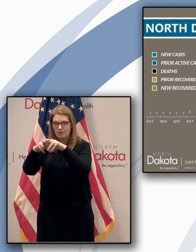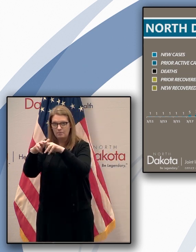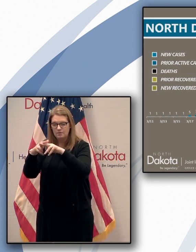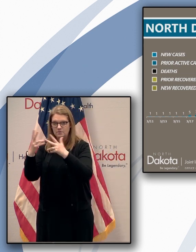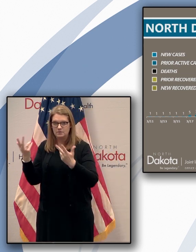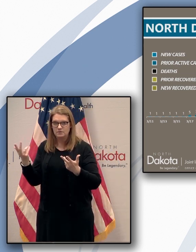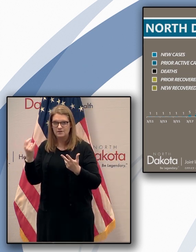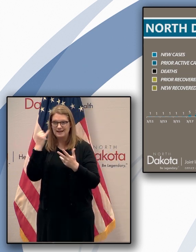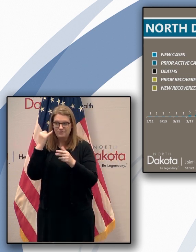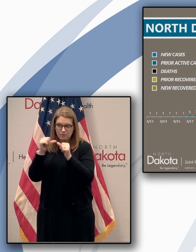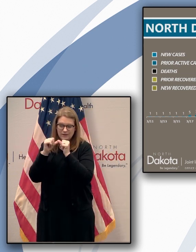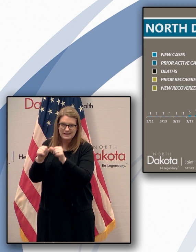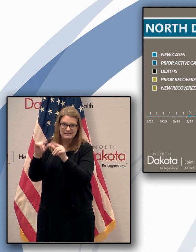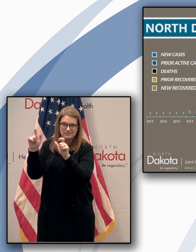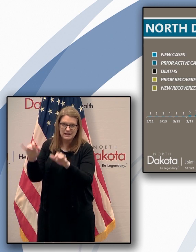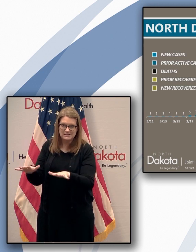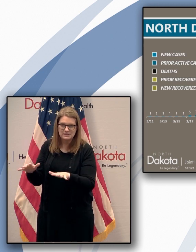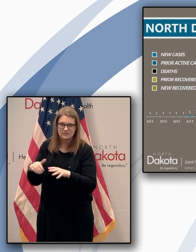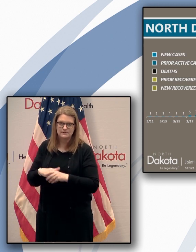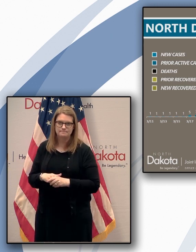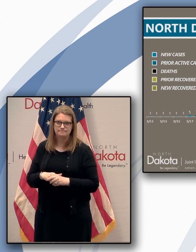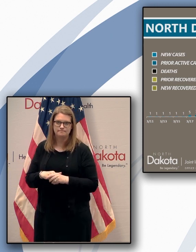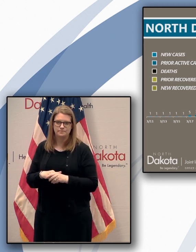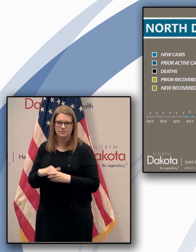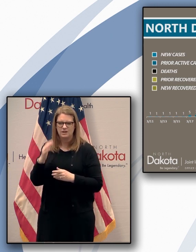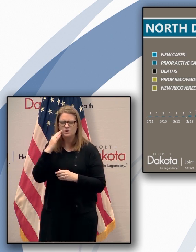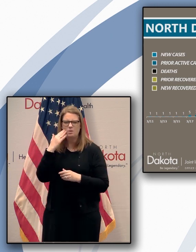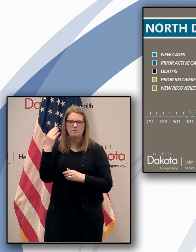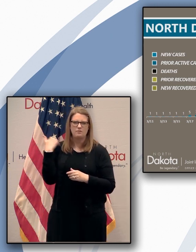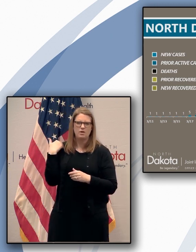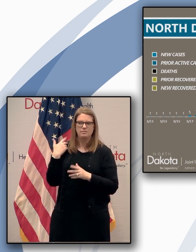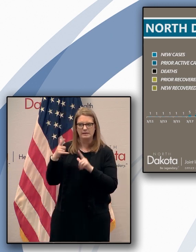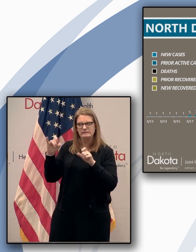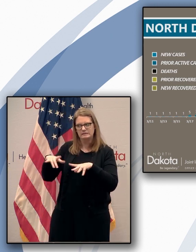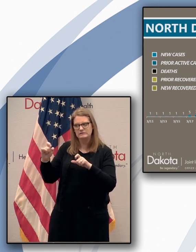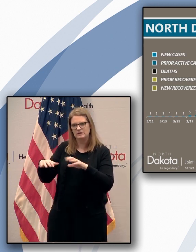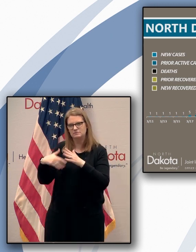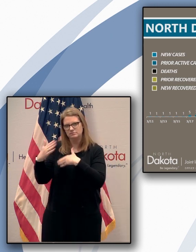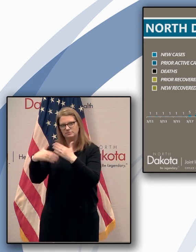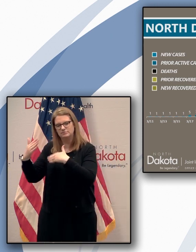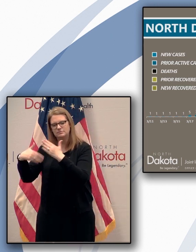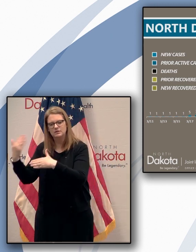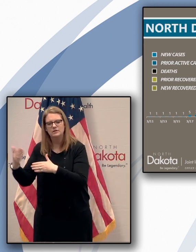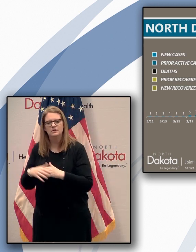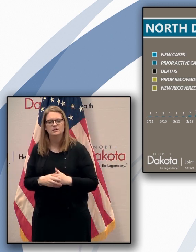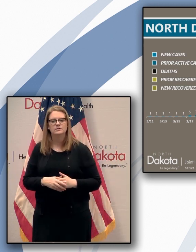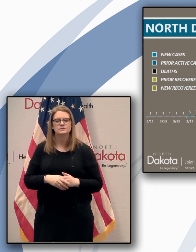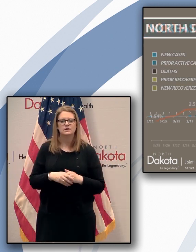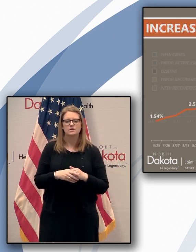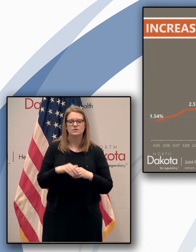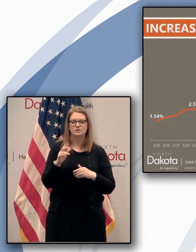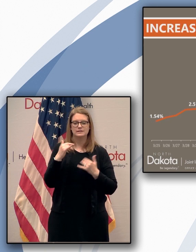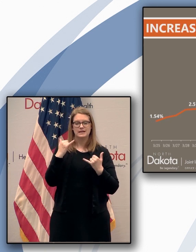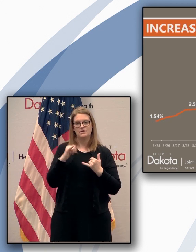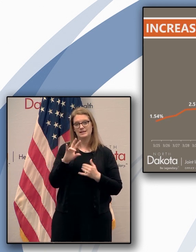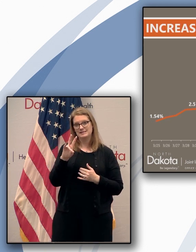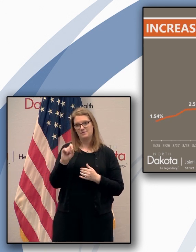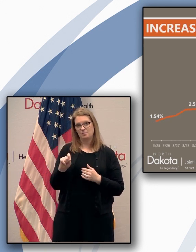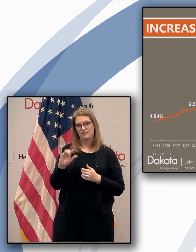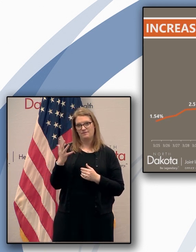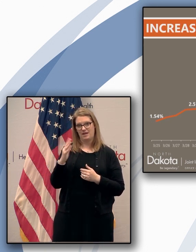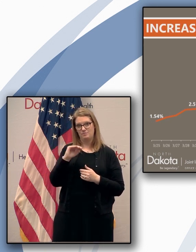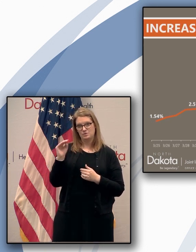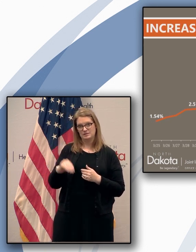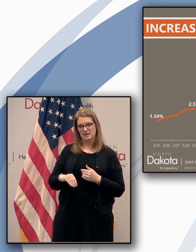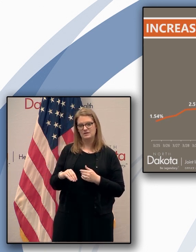had been able to keep testing at our prior run rate. As we take a look at the increased rate of positives with this 7.5%